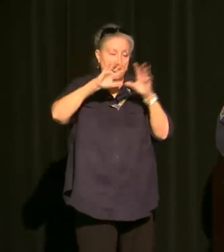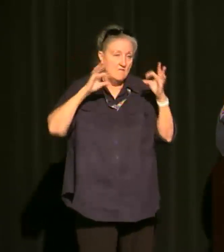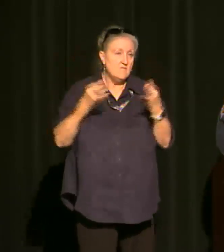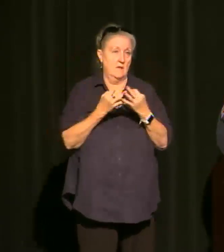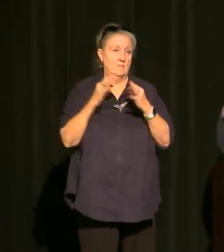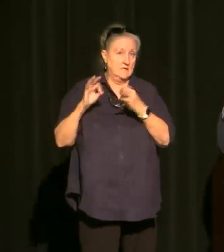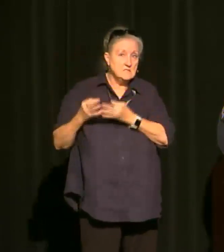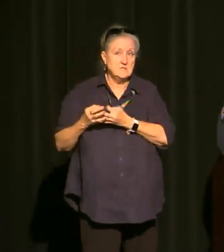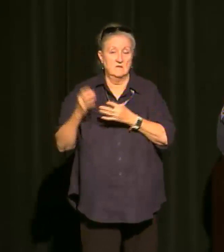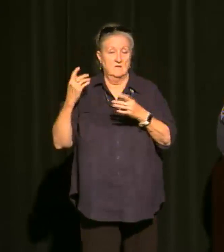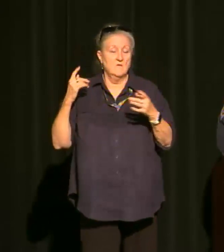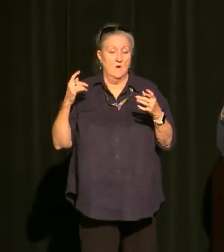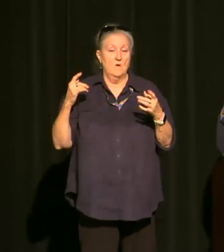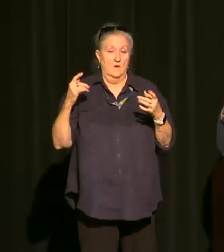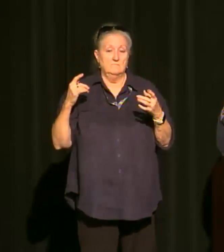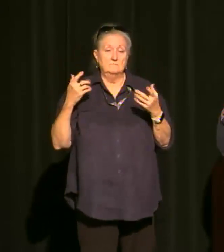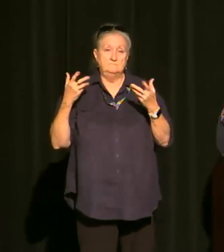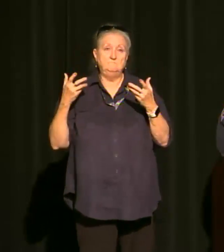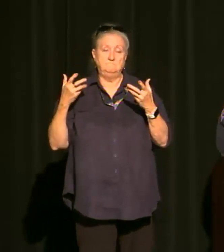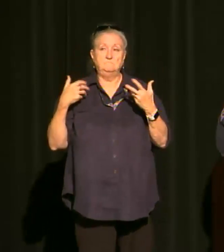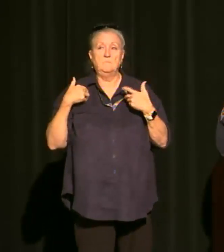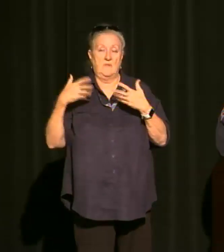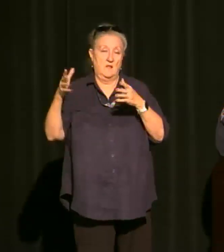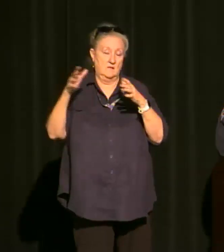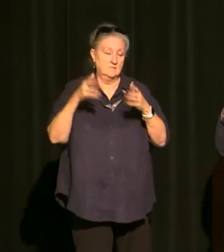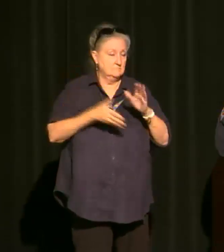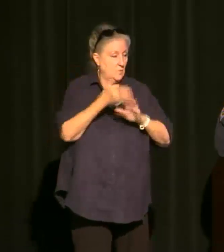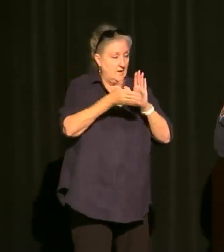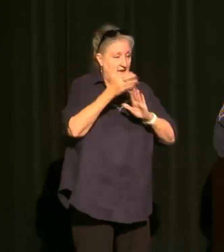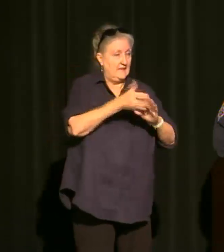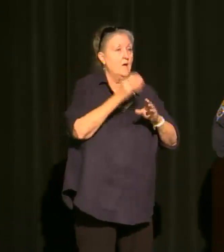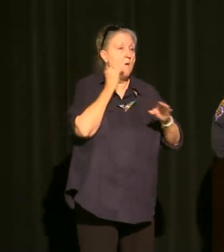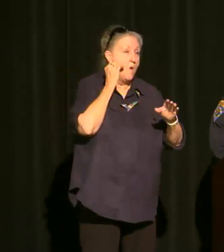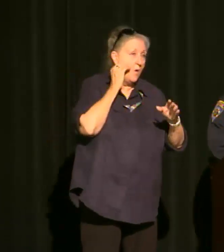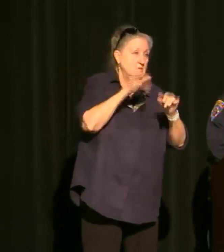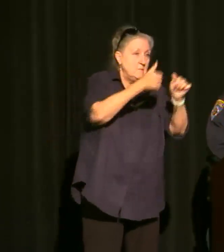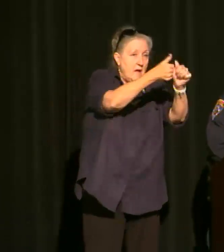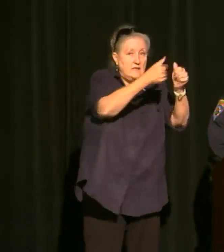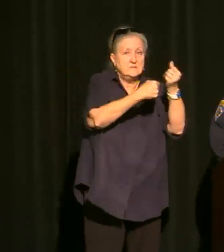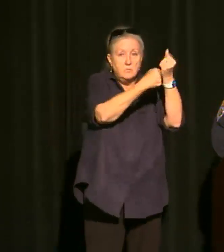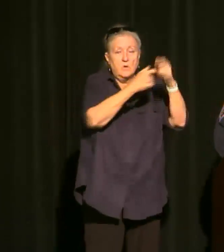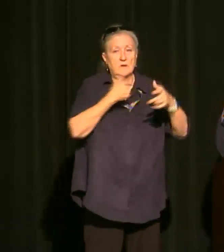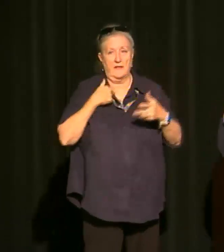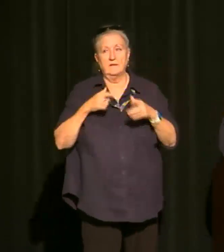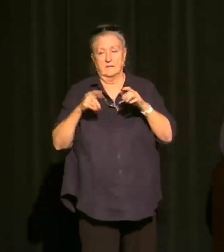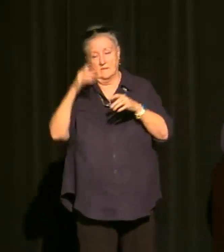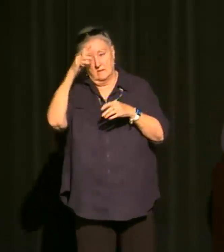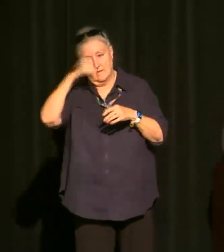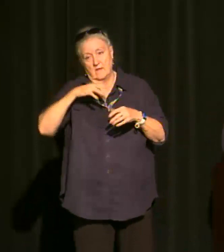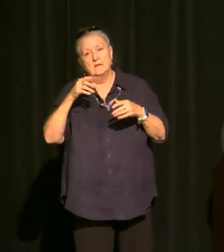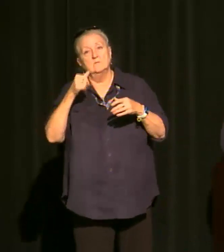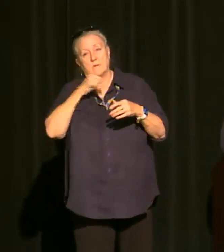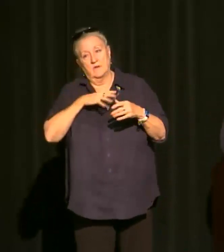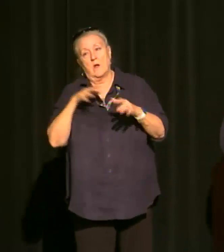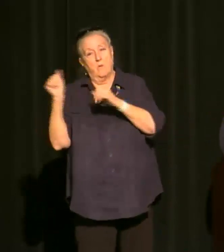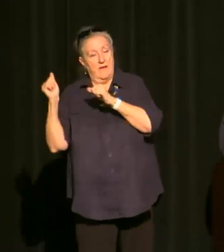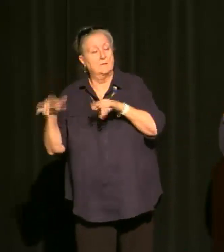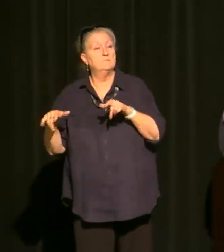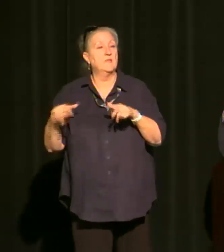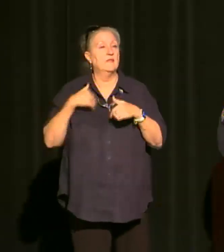for them being away and keeping things running at the house. To the Sheriff's Department for all their